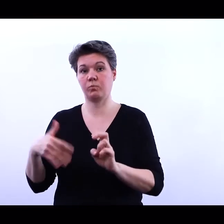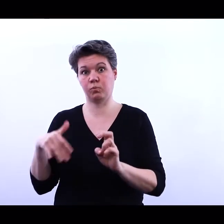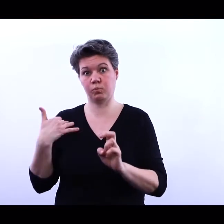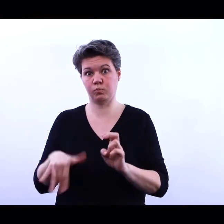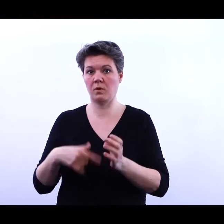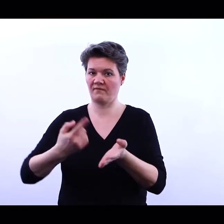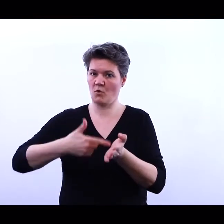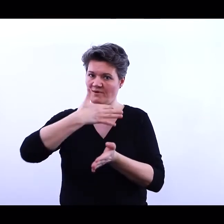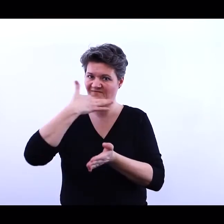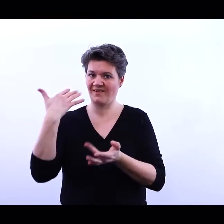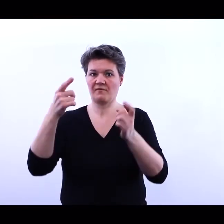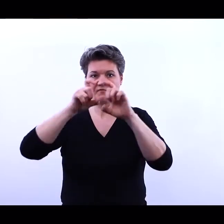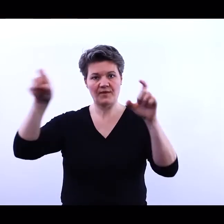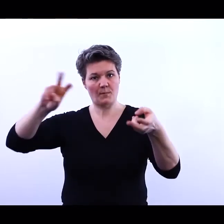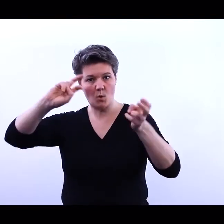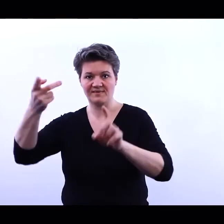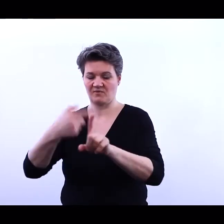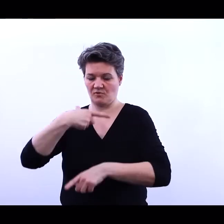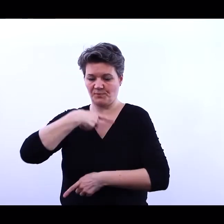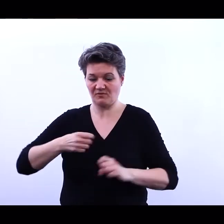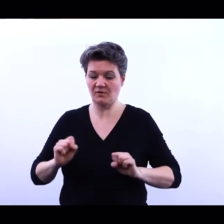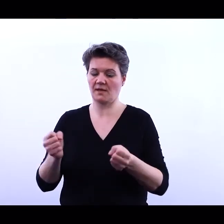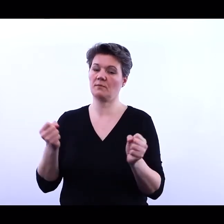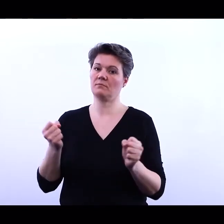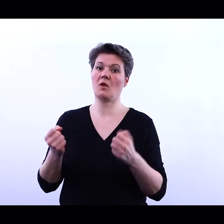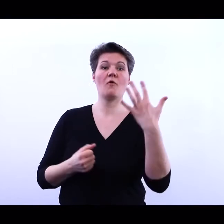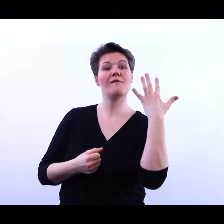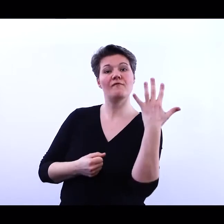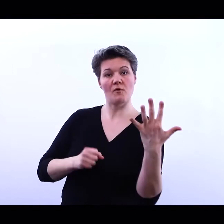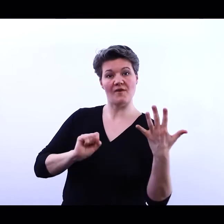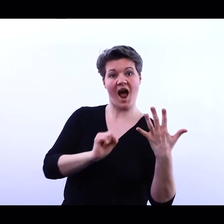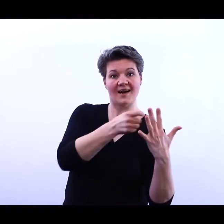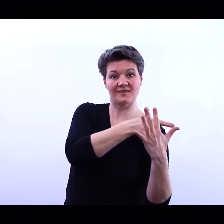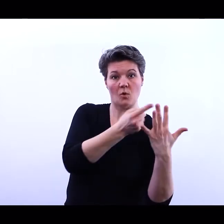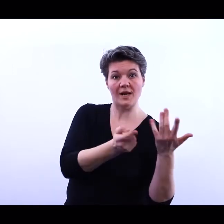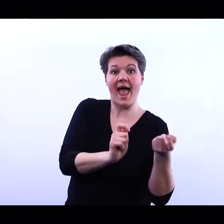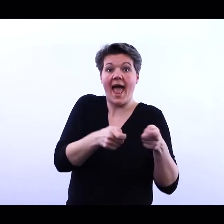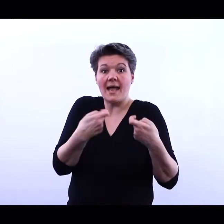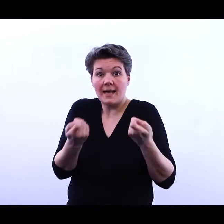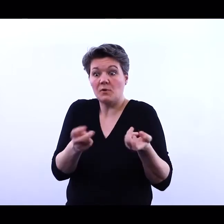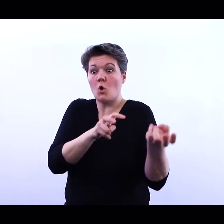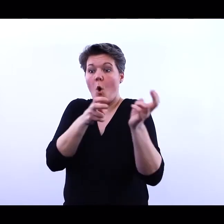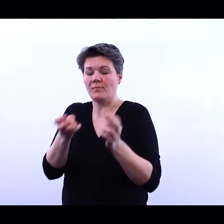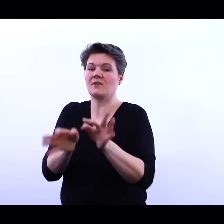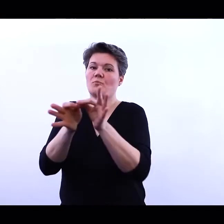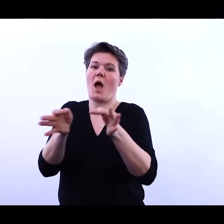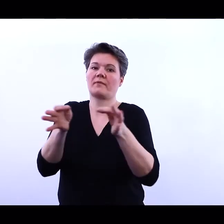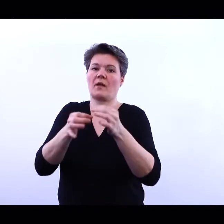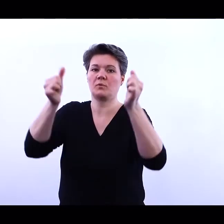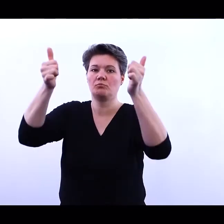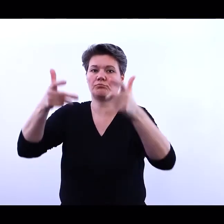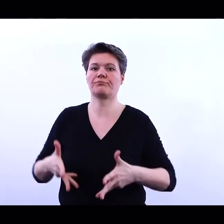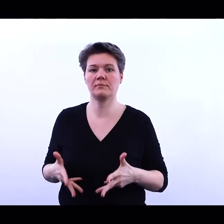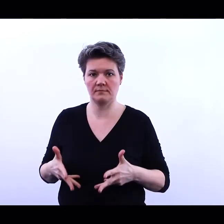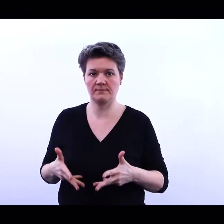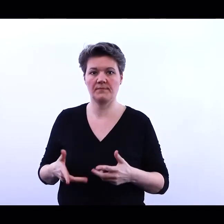your organizations. They are 5 actions of a much longer list of actions that contribute to the collective